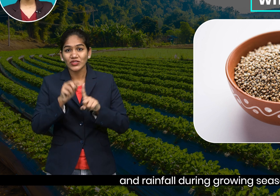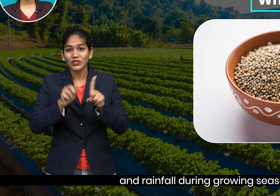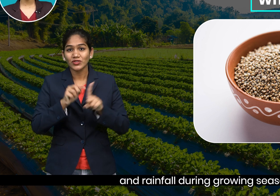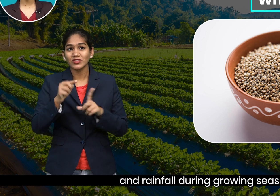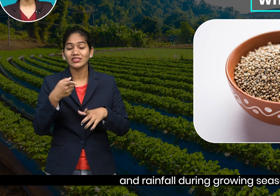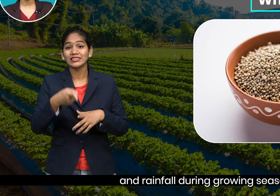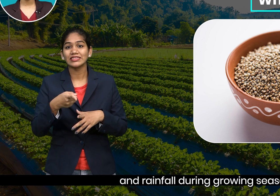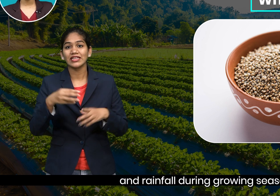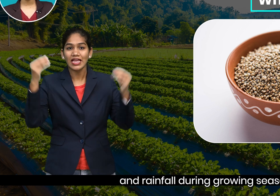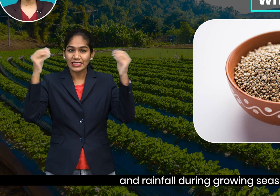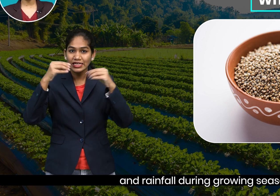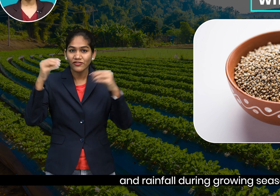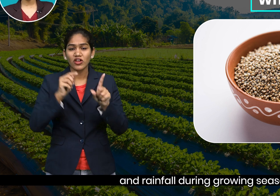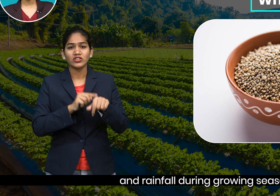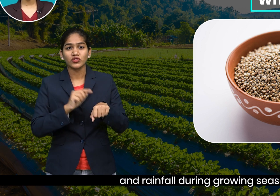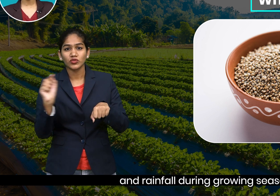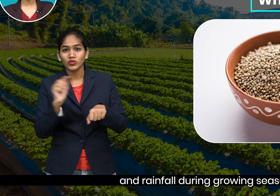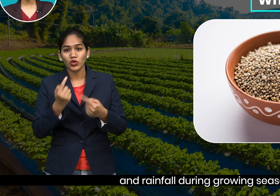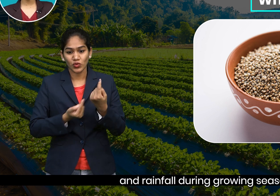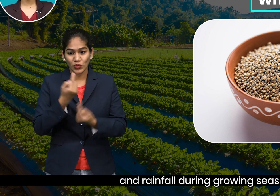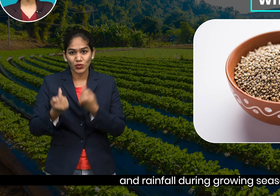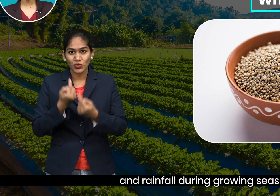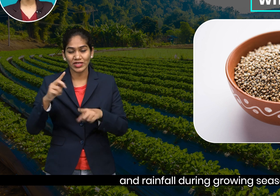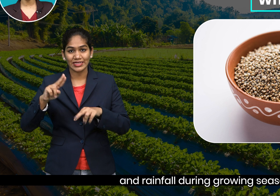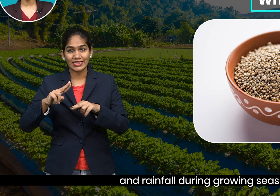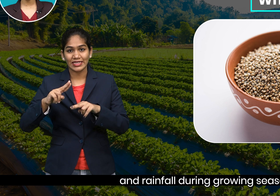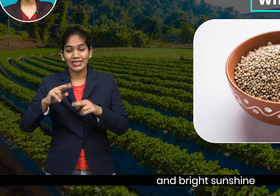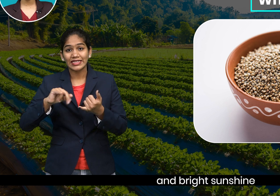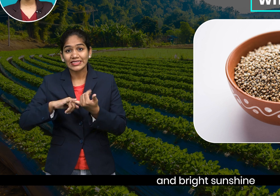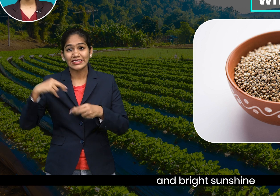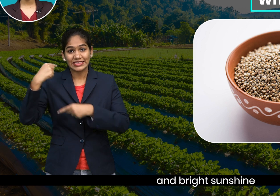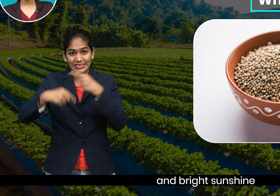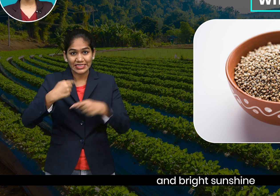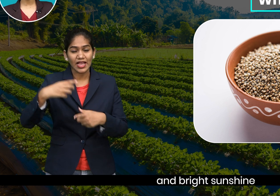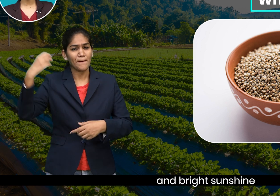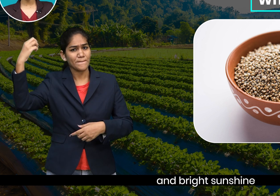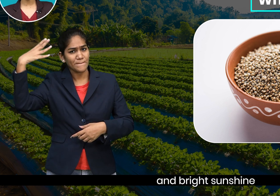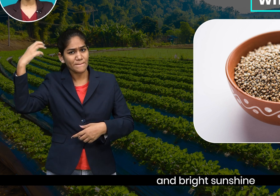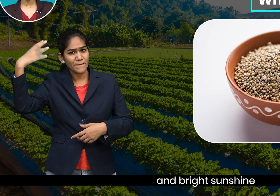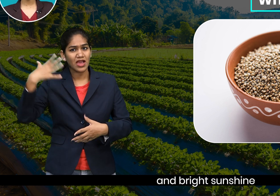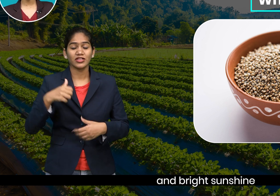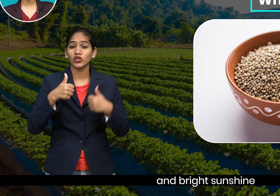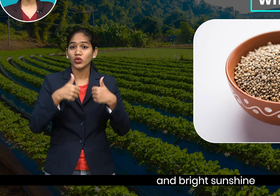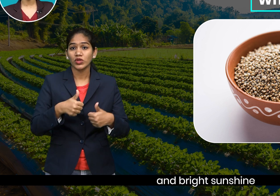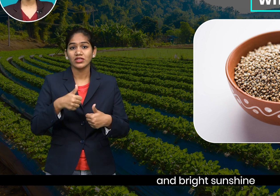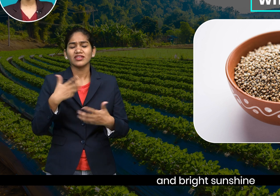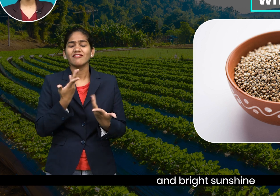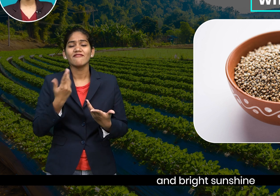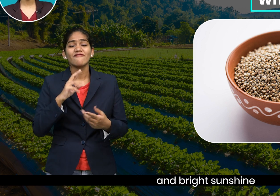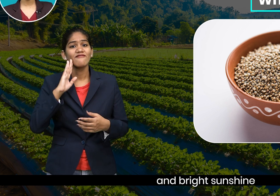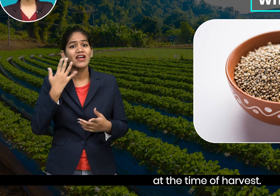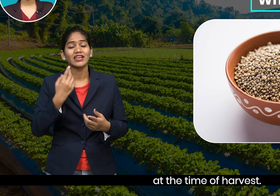growing season and bright sunshine at the time of